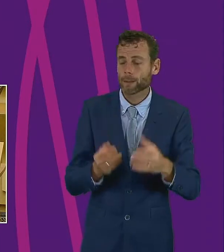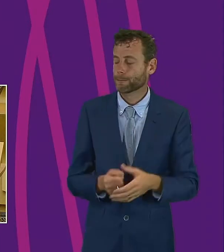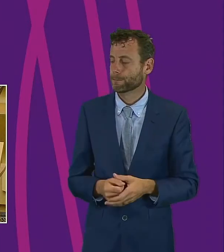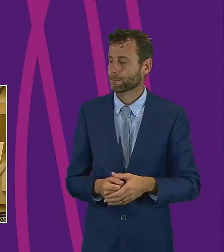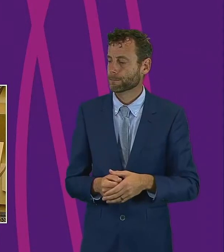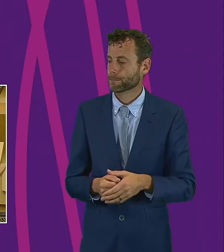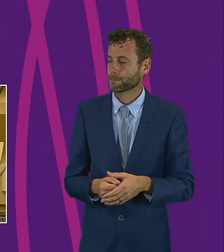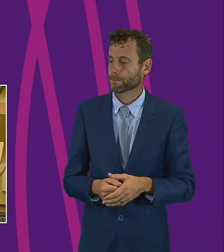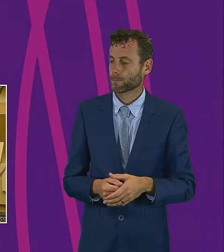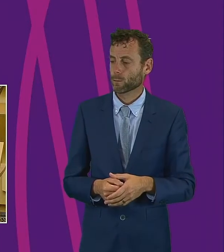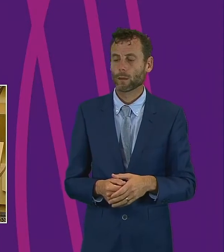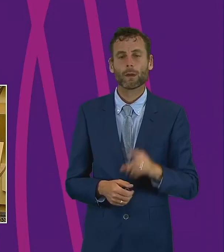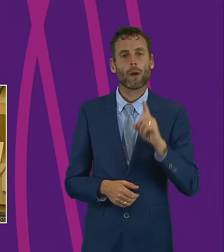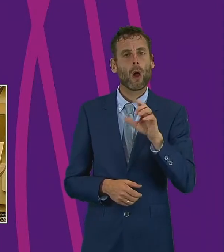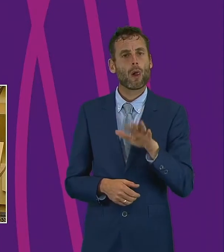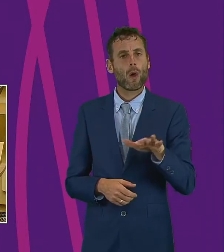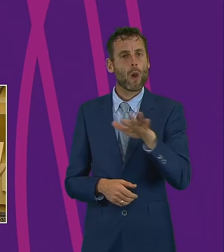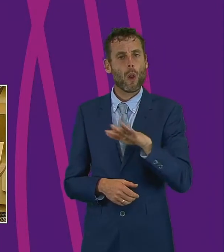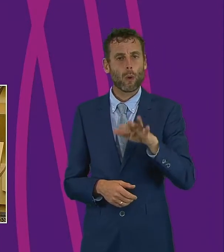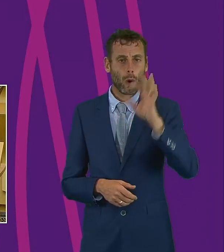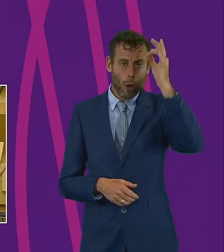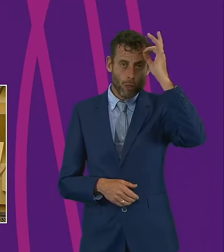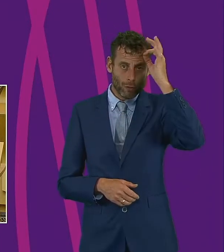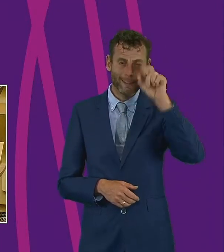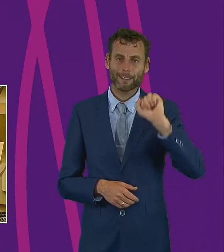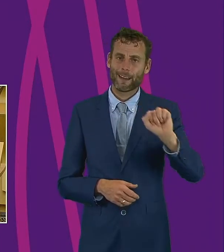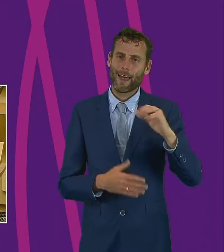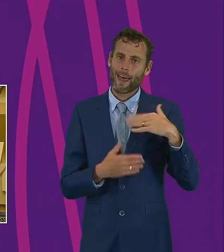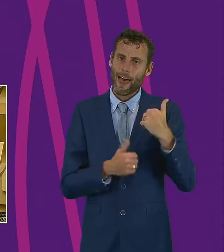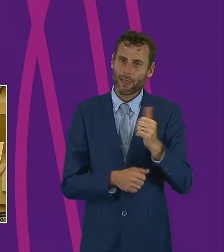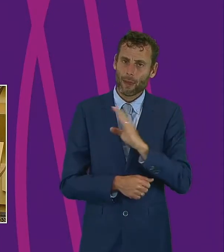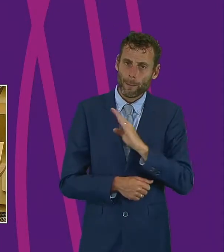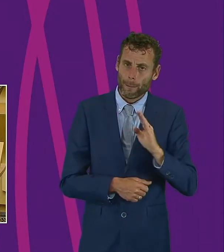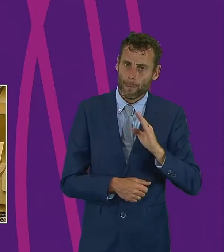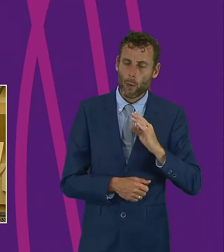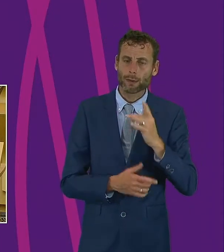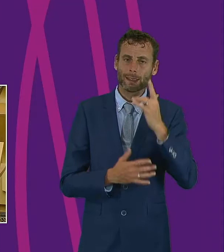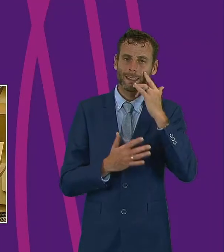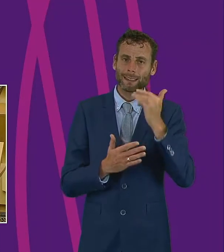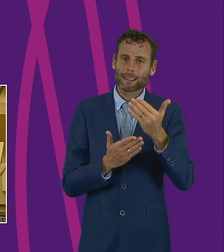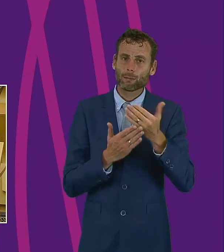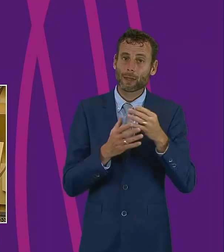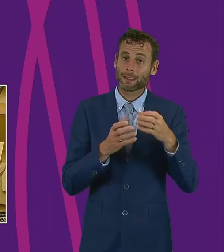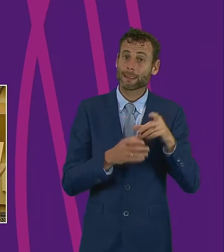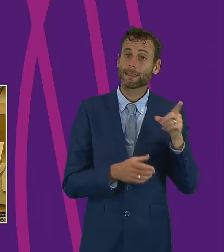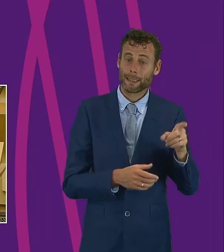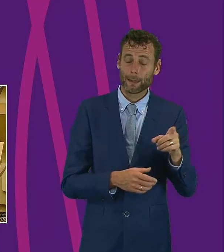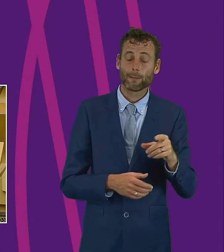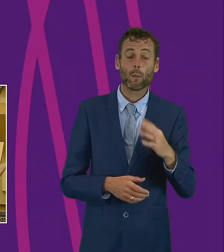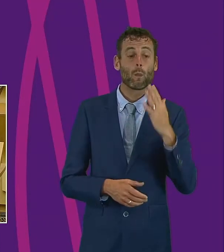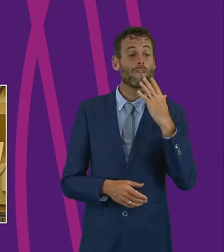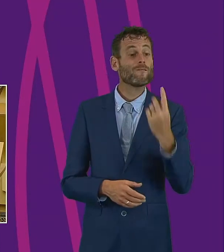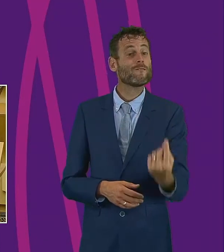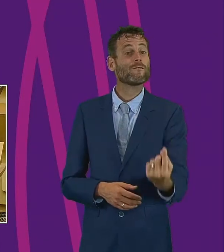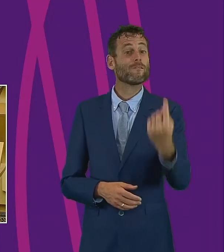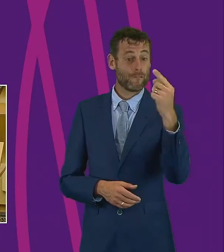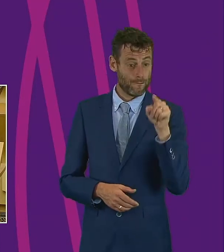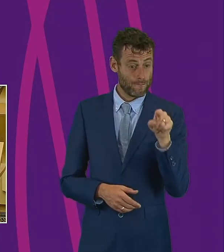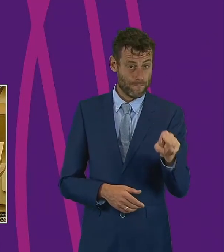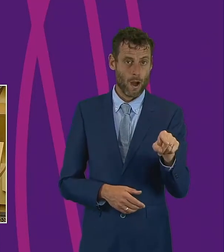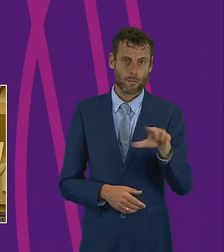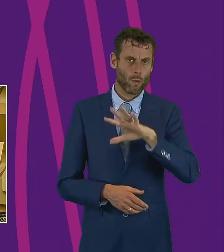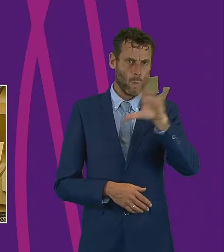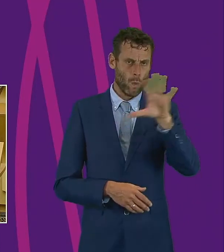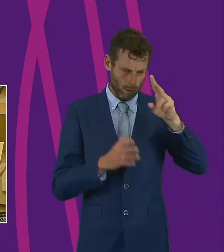think local authorities, health boards, test and protect teams are working extremely well when cases are identified amongst